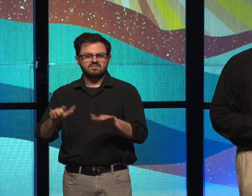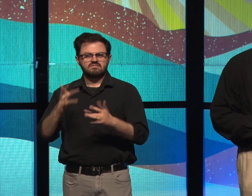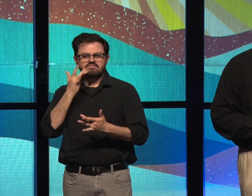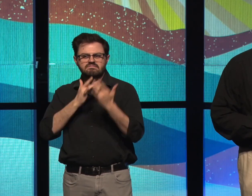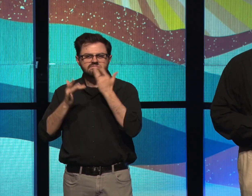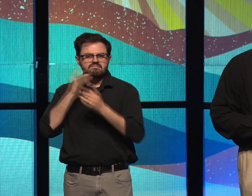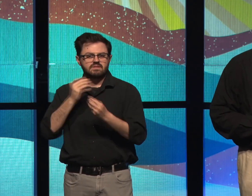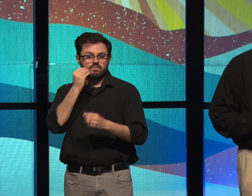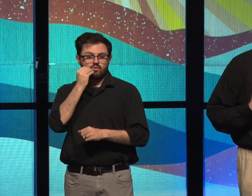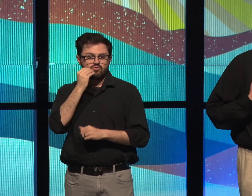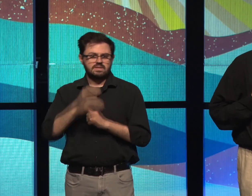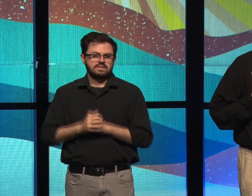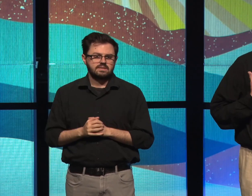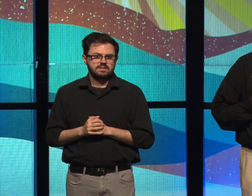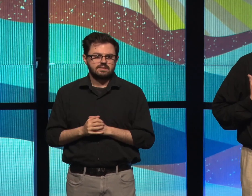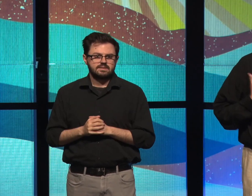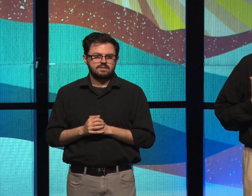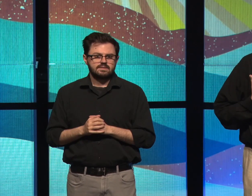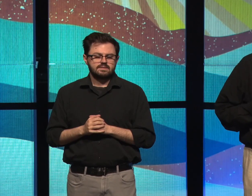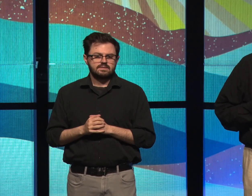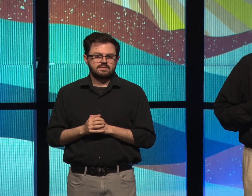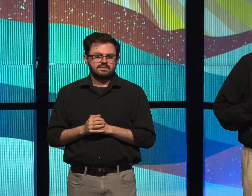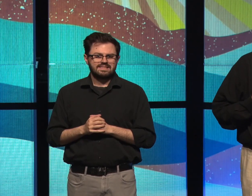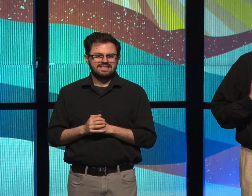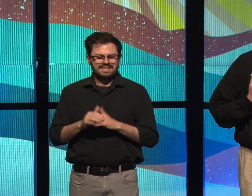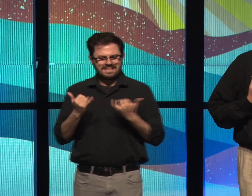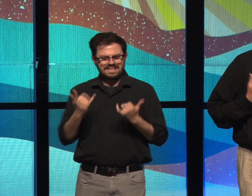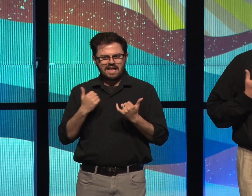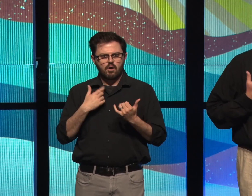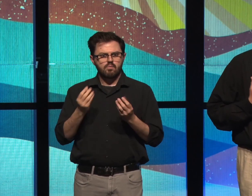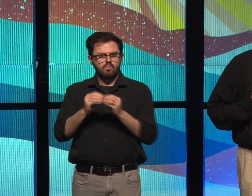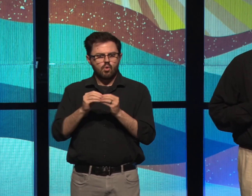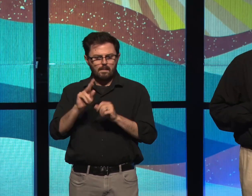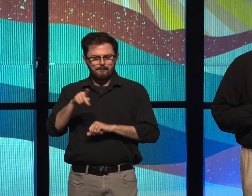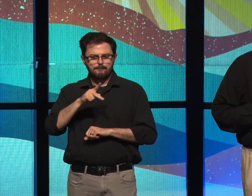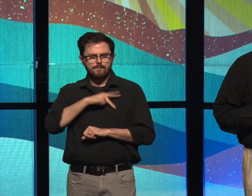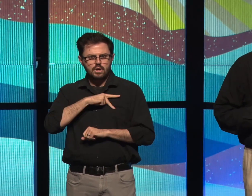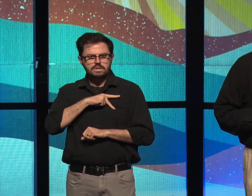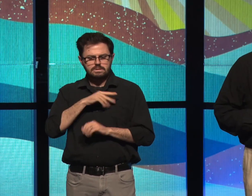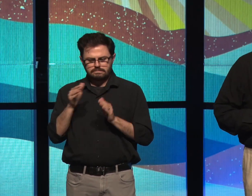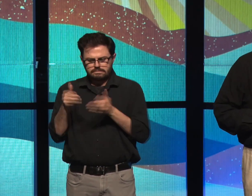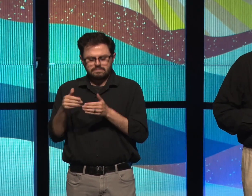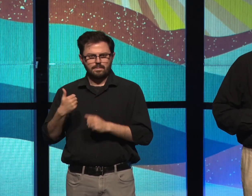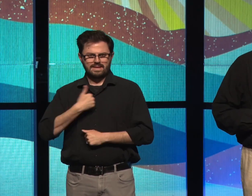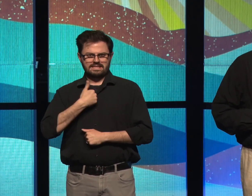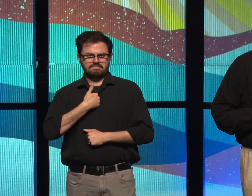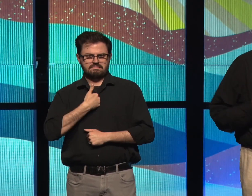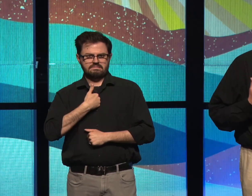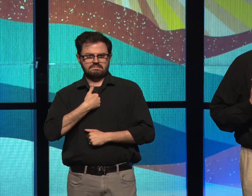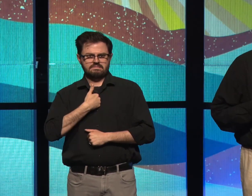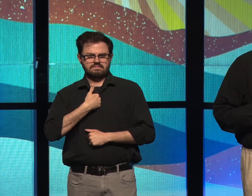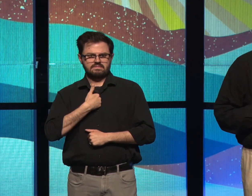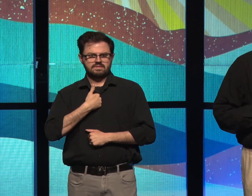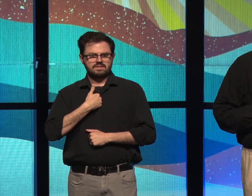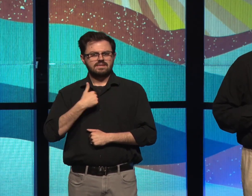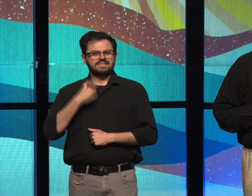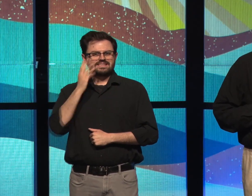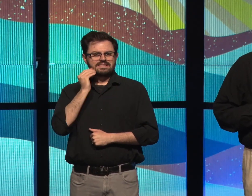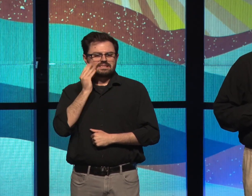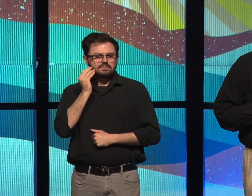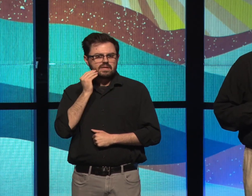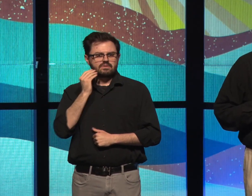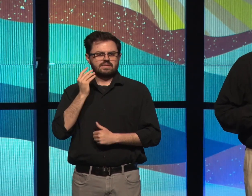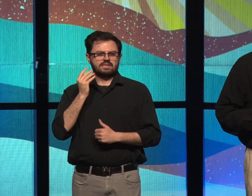closer. See, at the height of my mental health issues, as someone that